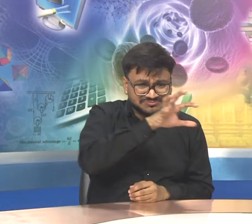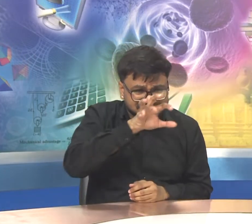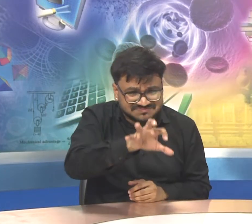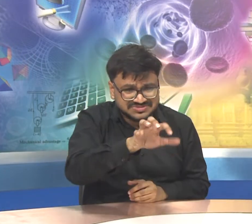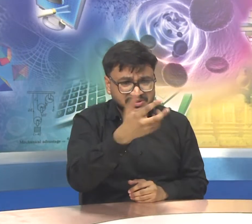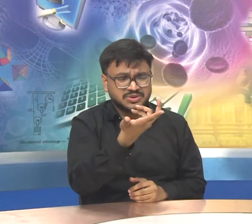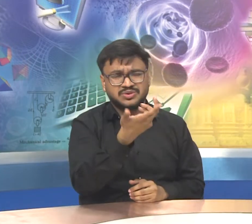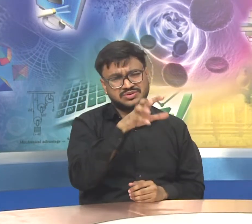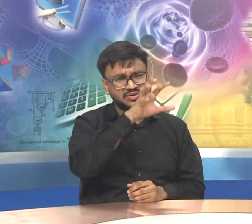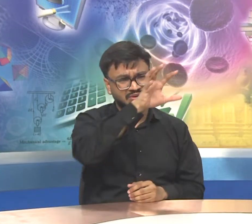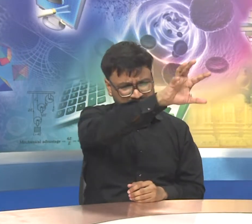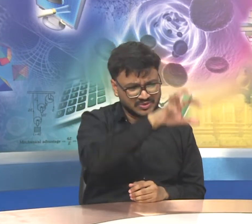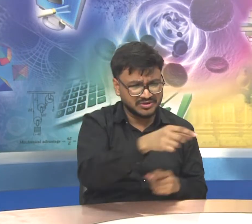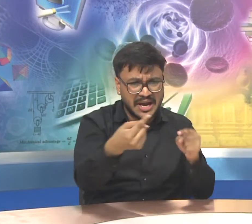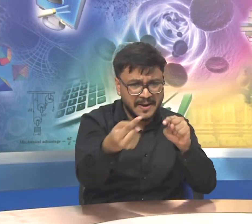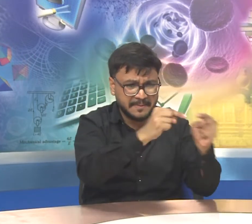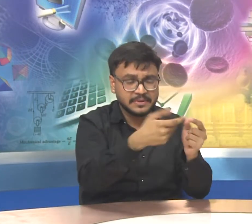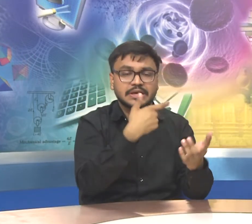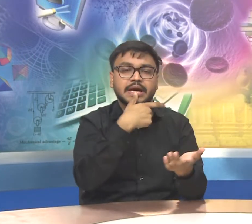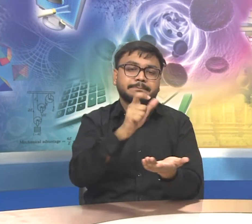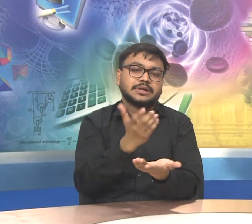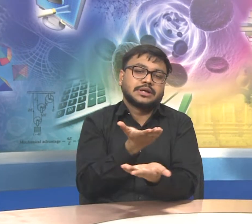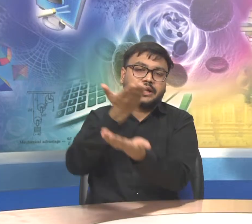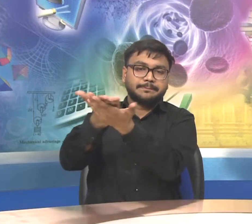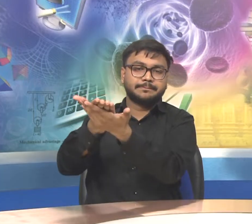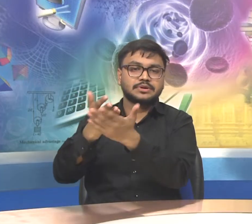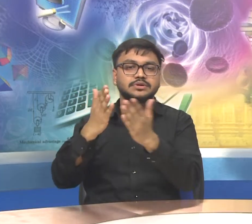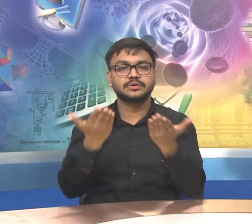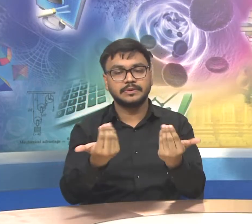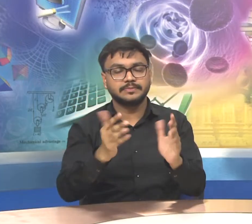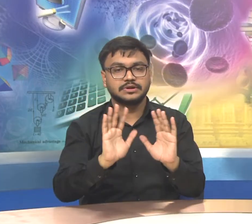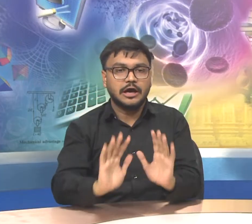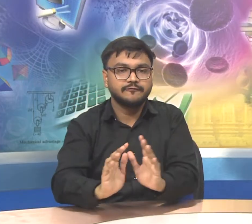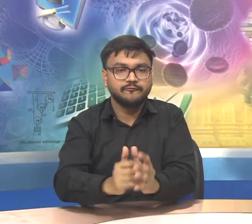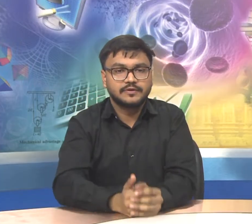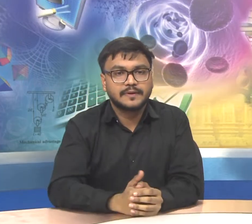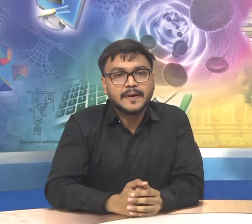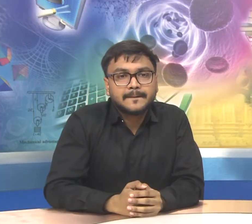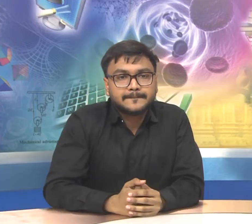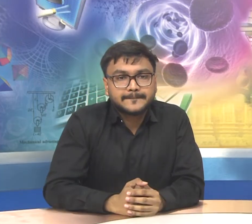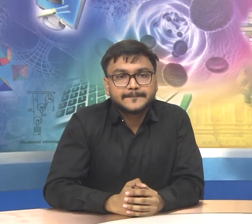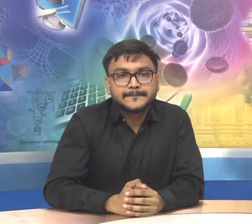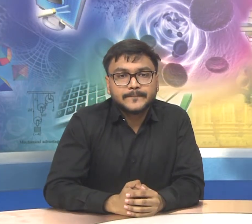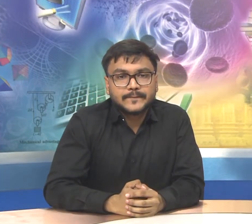And third is it disputes between two more states.